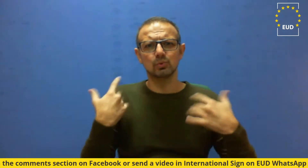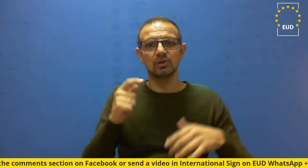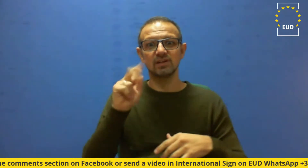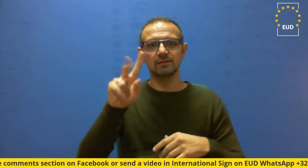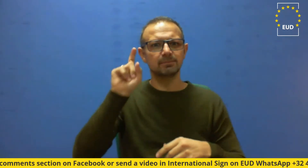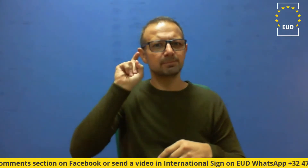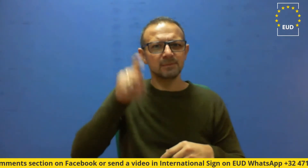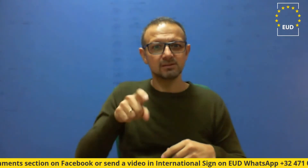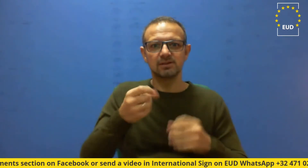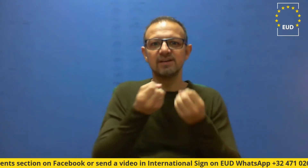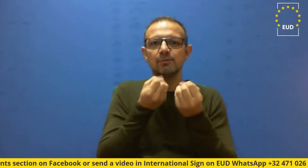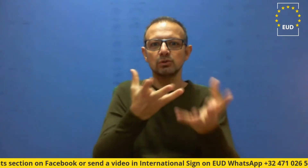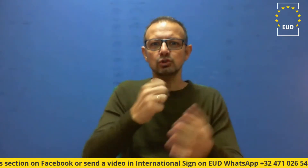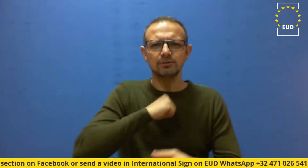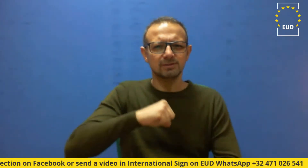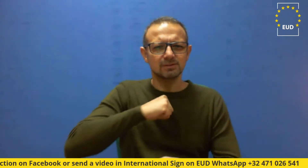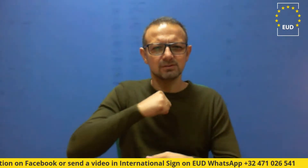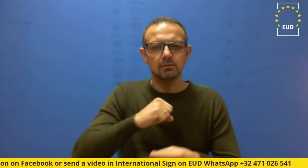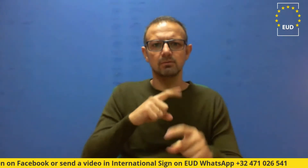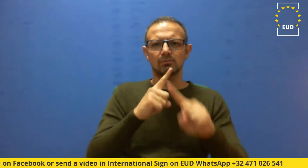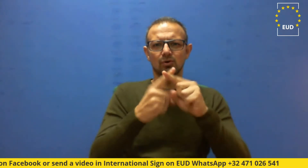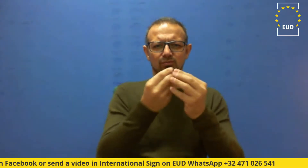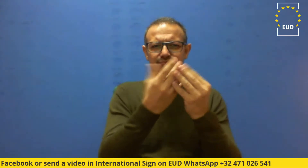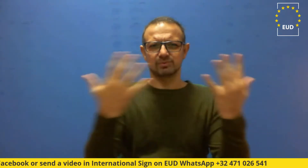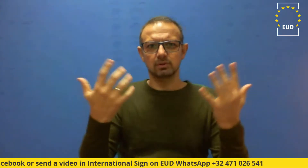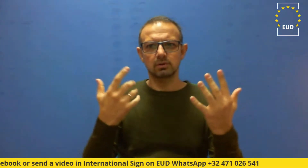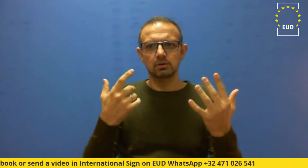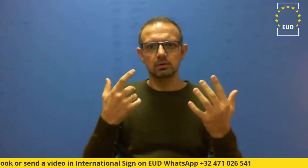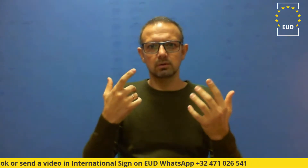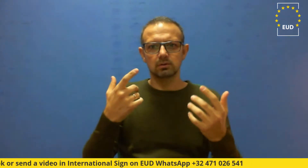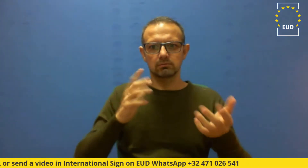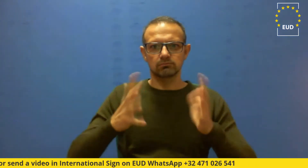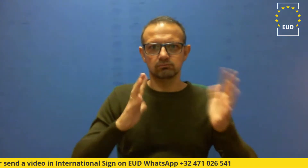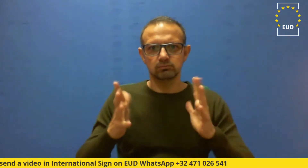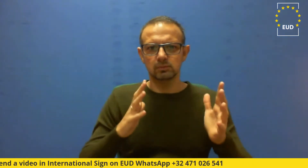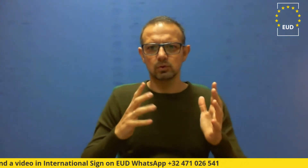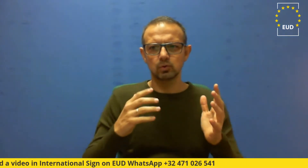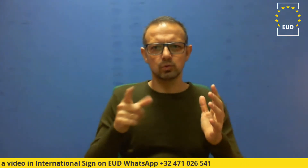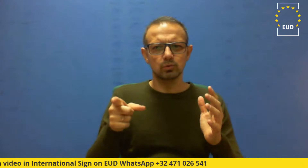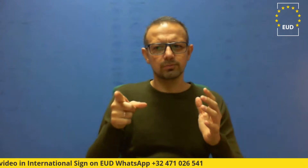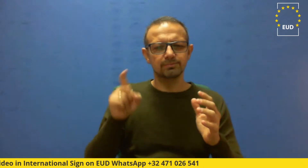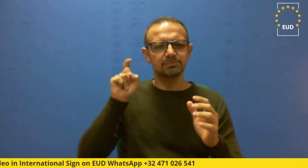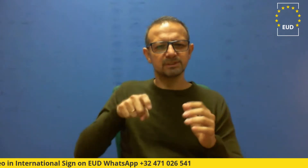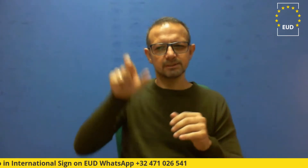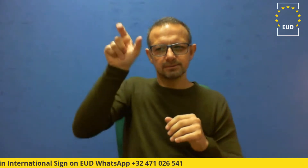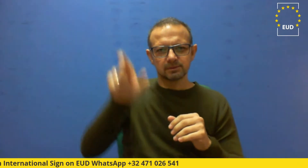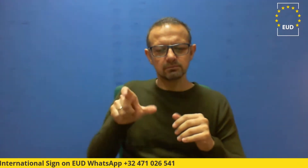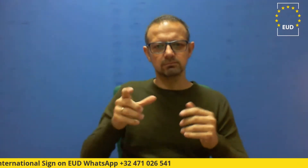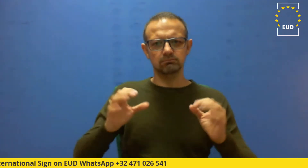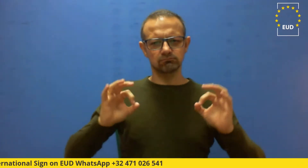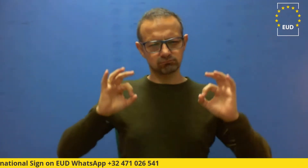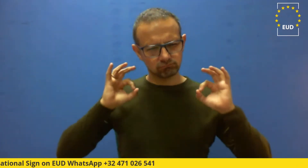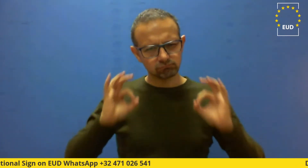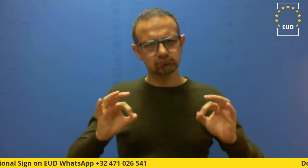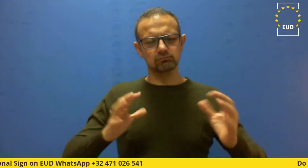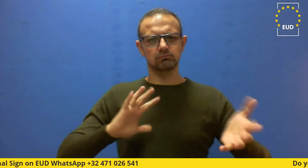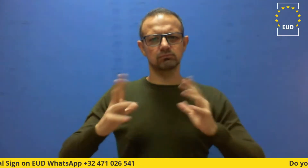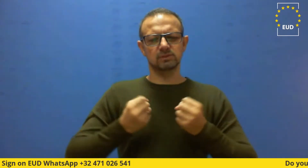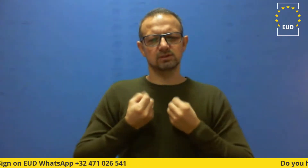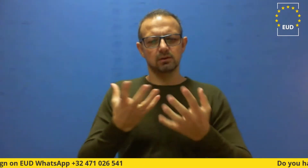perhaps live meetings and or conferences. However, the speed and the register of how someone